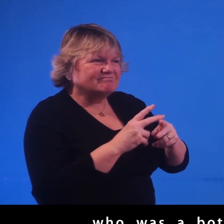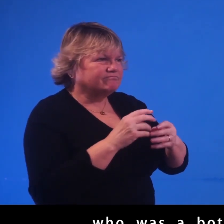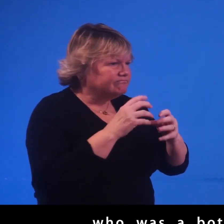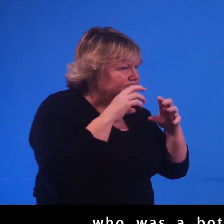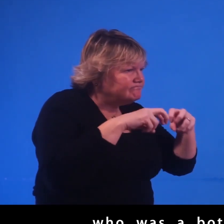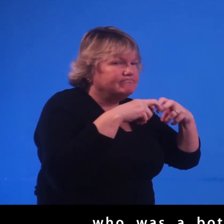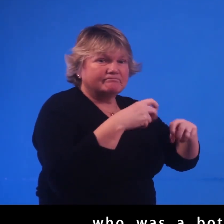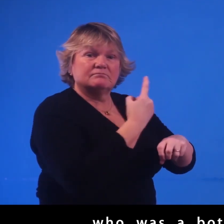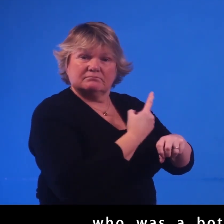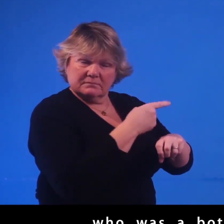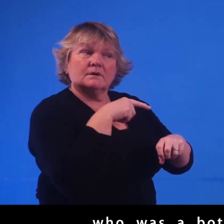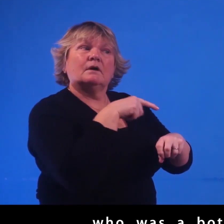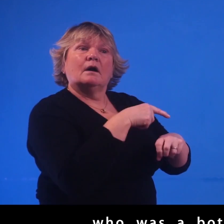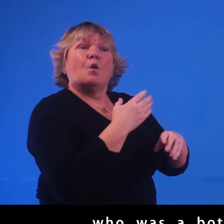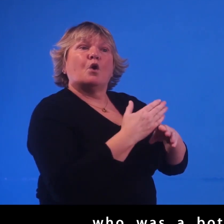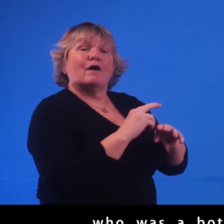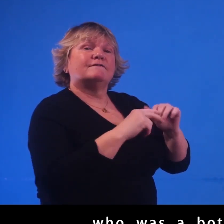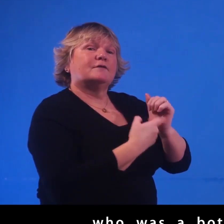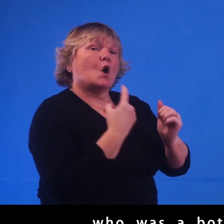study Indian plants.